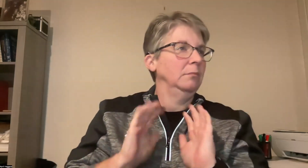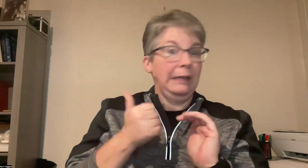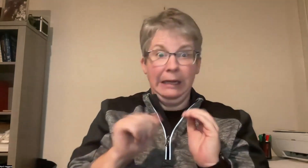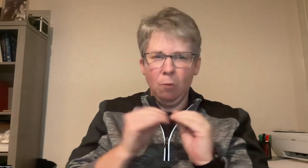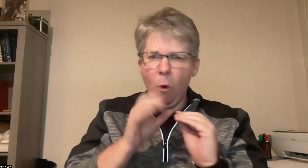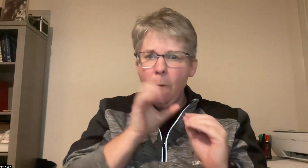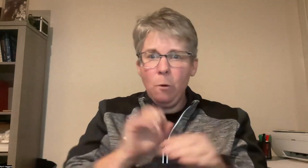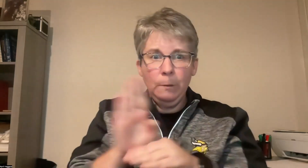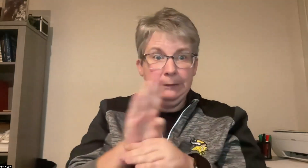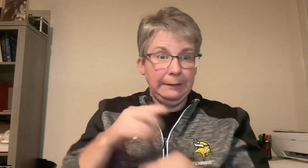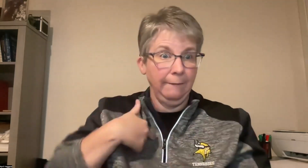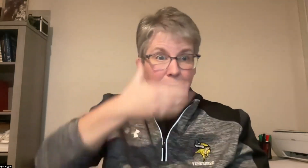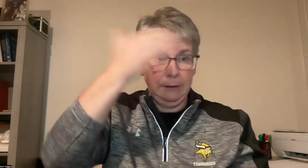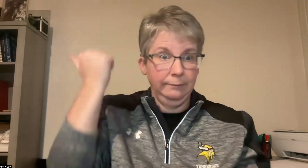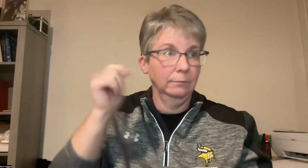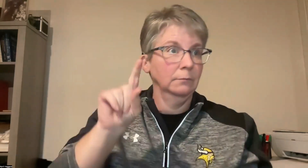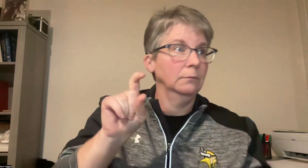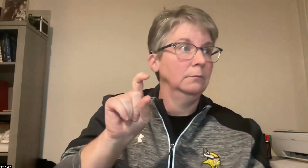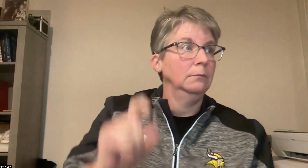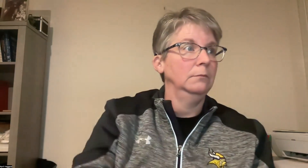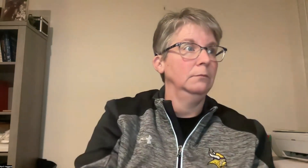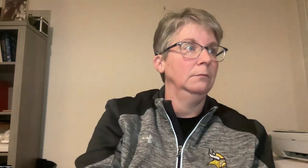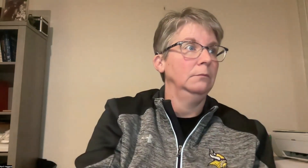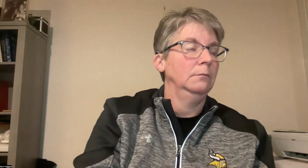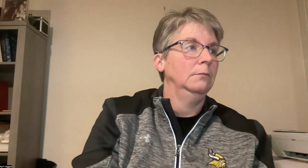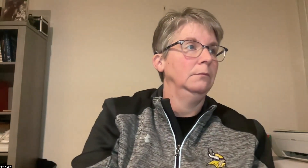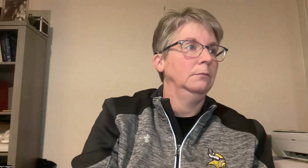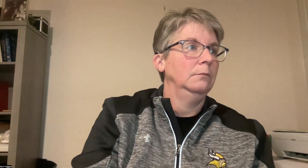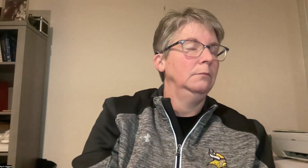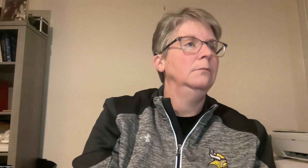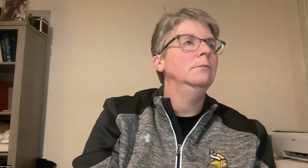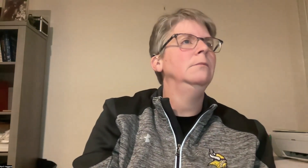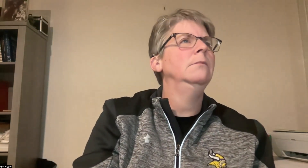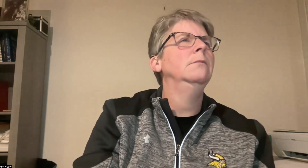on to that for next time. But is there any more old business I may have forgotten?